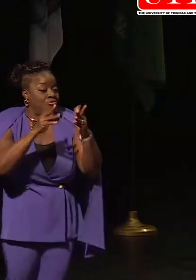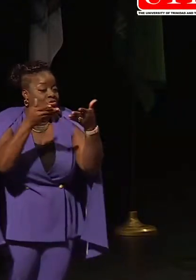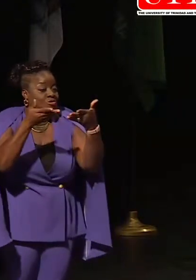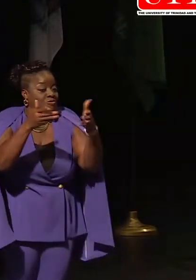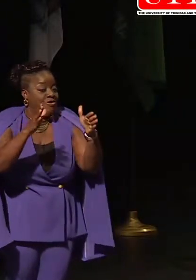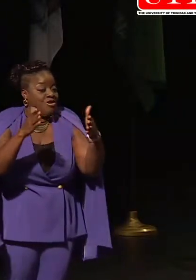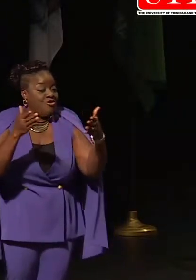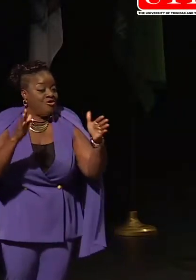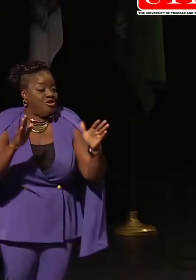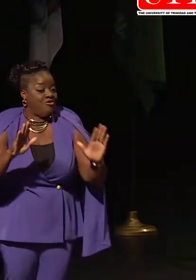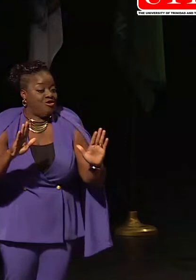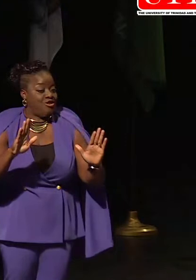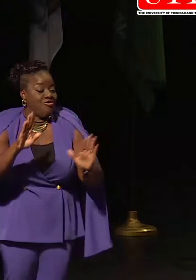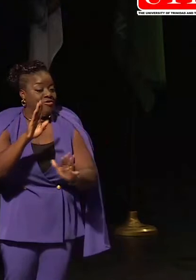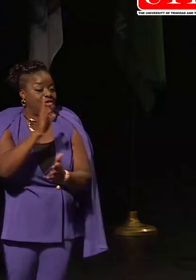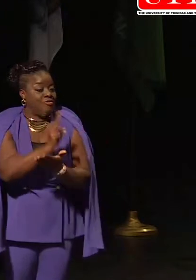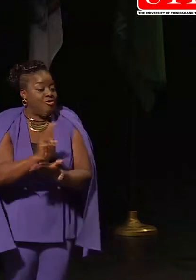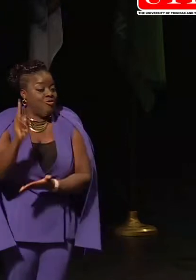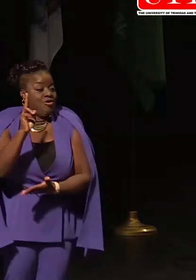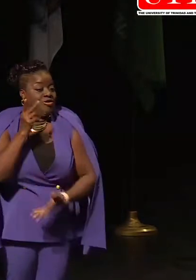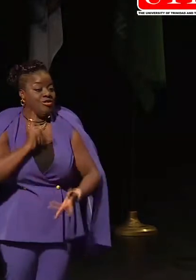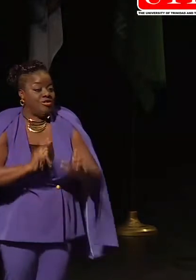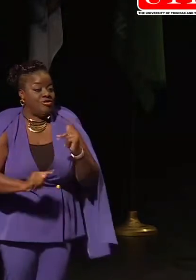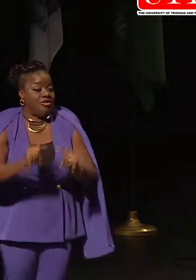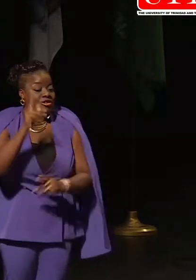requirements of the University of Trinidad and Tobago